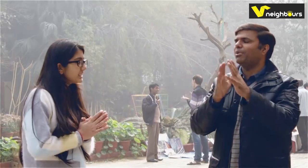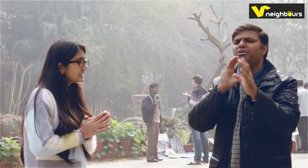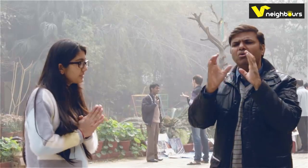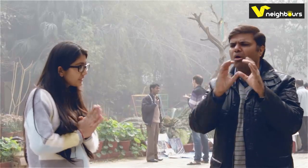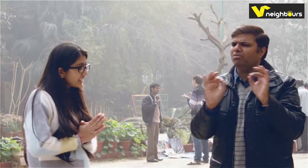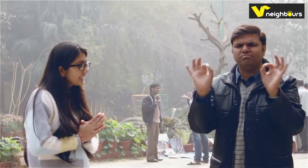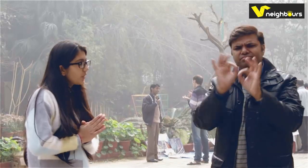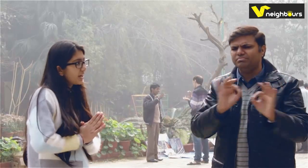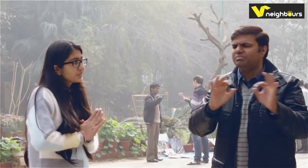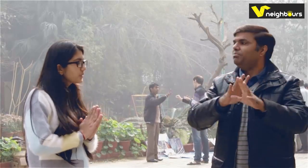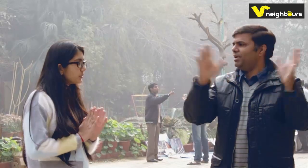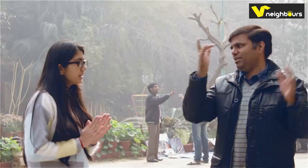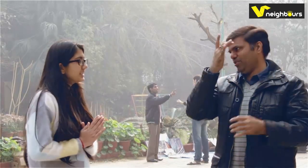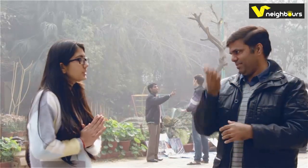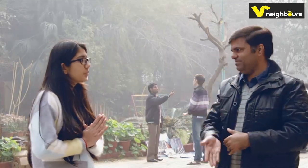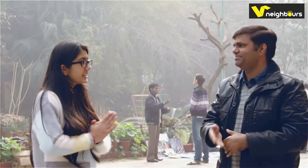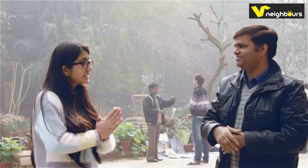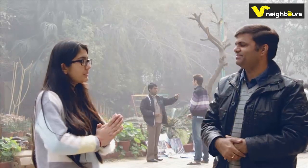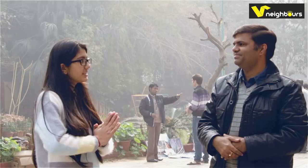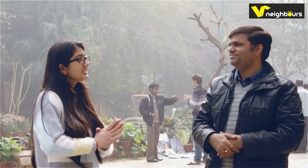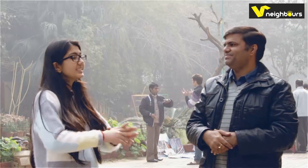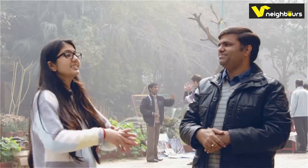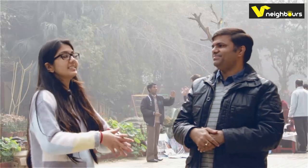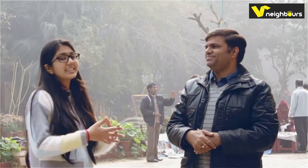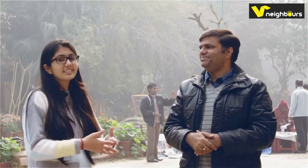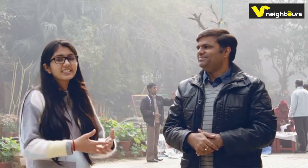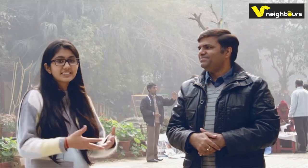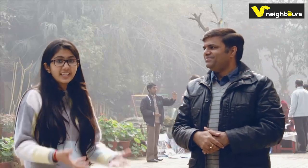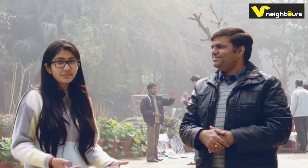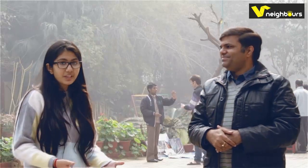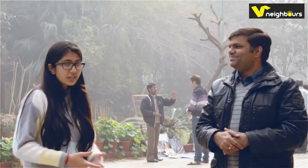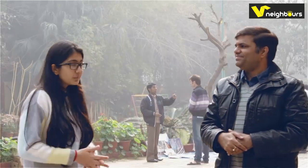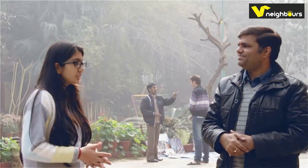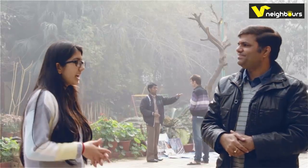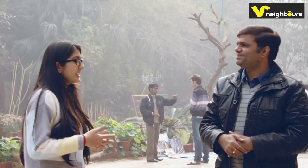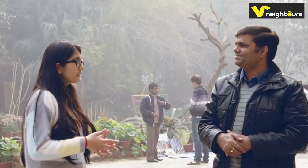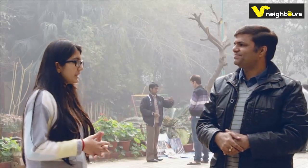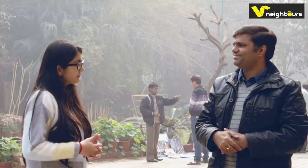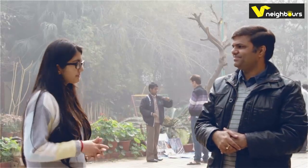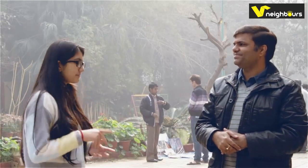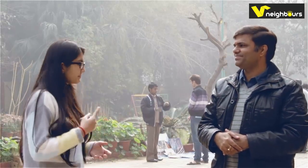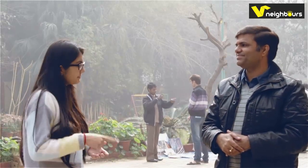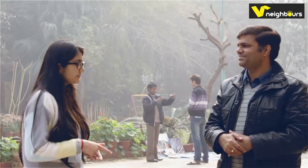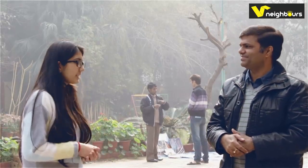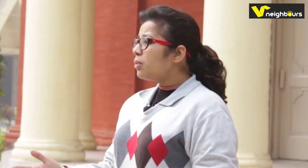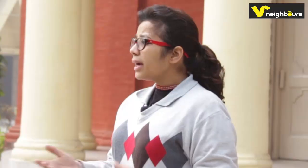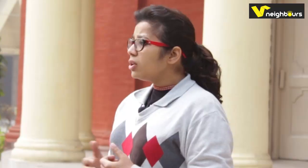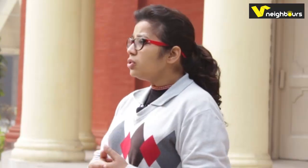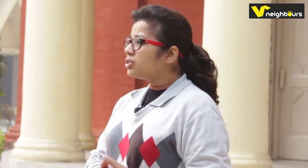doesn't feel, or I don't know what, there's no interpreter in this sector itself which can help them. And so why do you